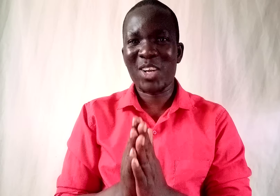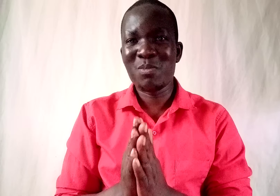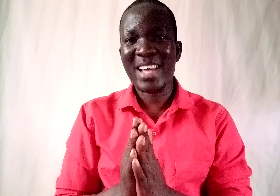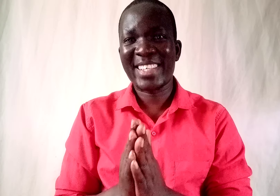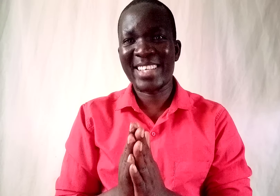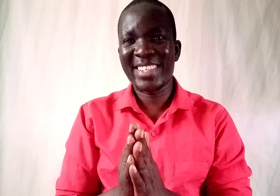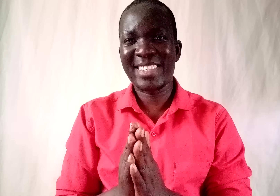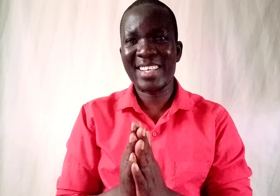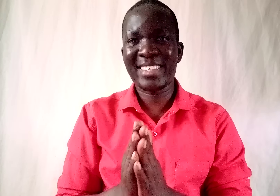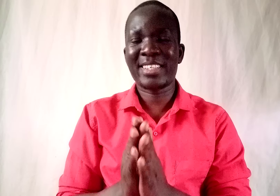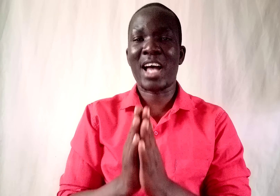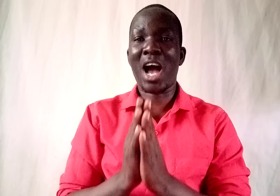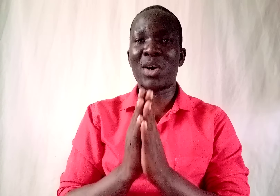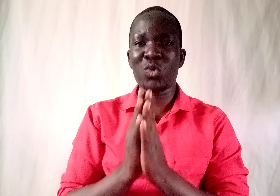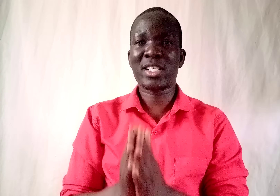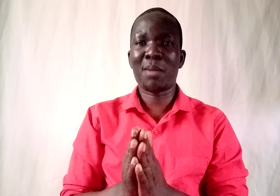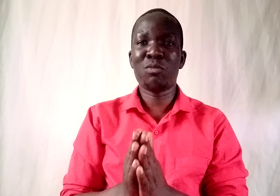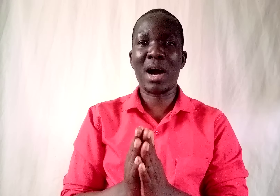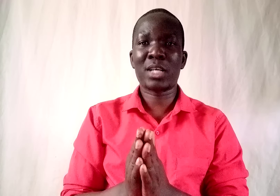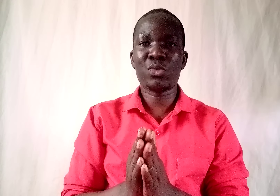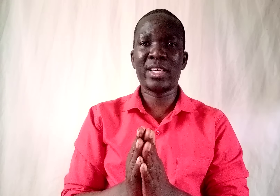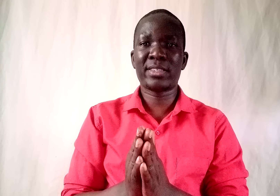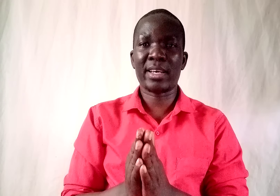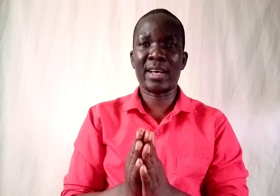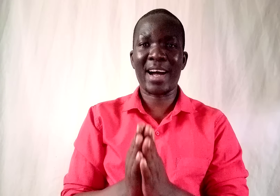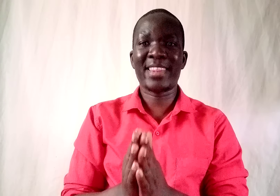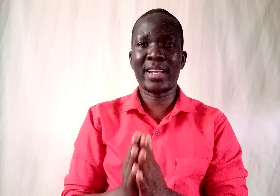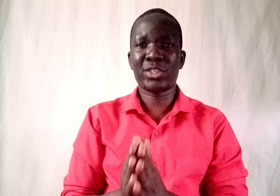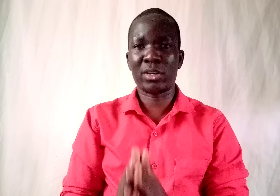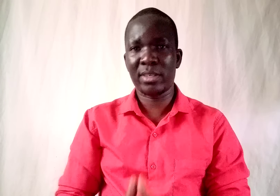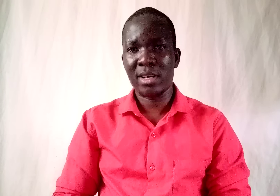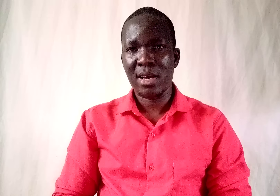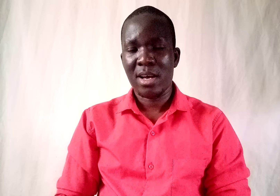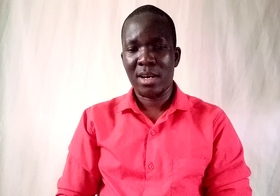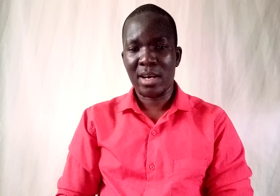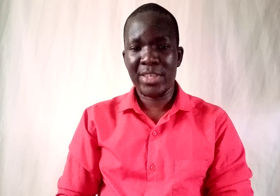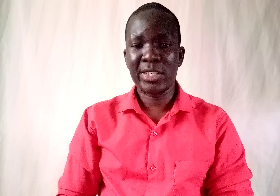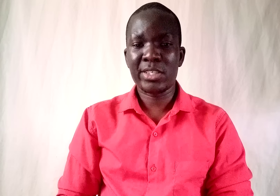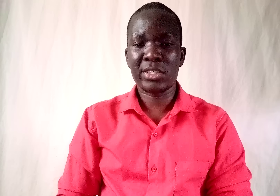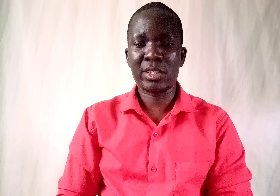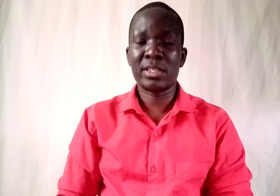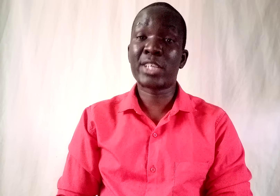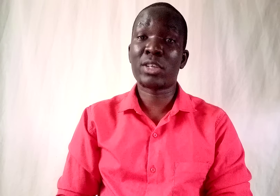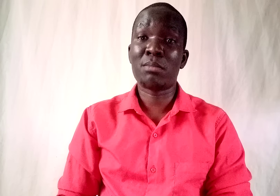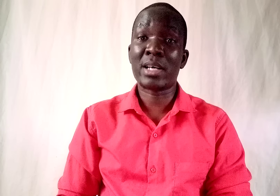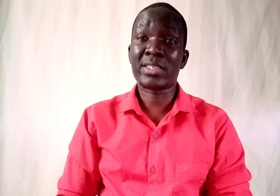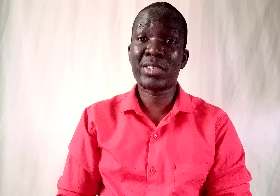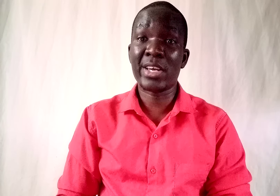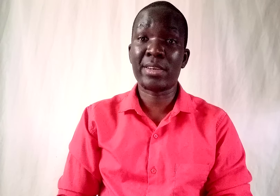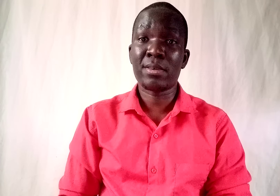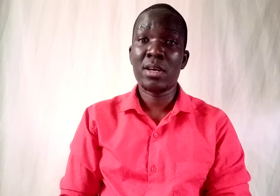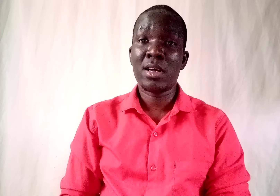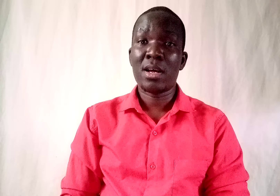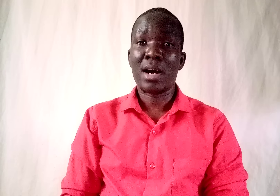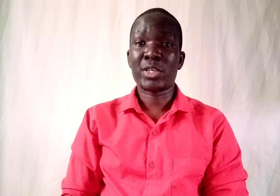Hello brothers and sisters, I want to welcome you back to this other lesson. This is lesson number 16 and it's